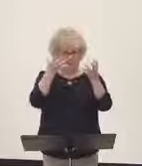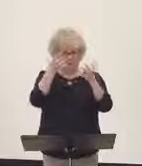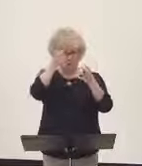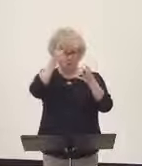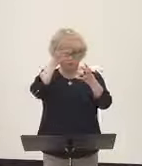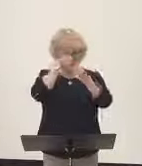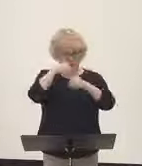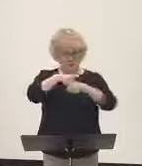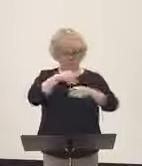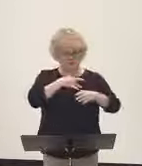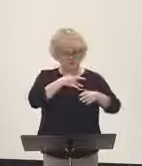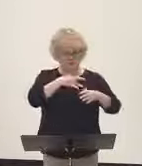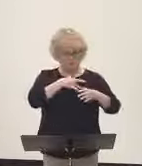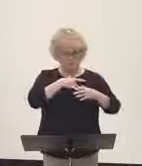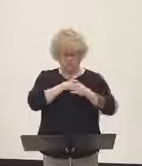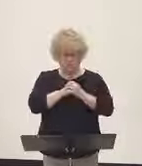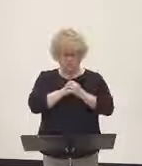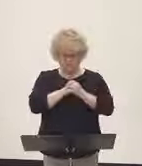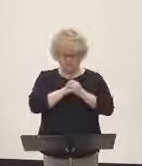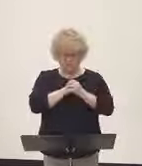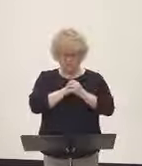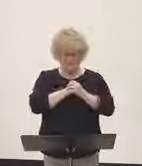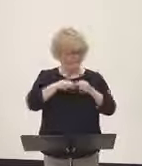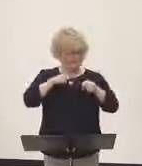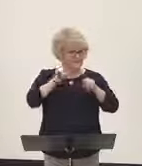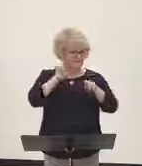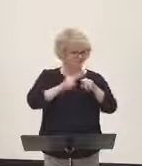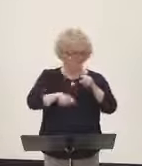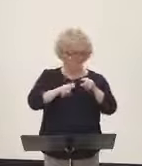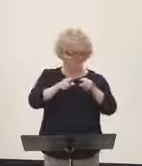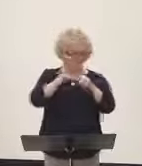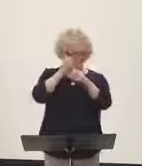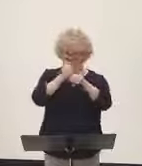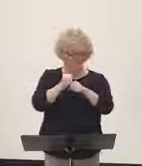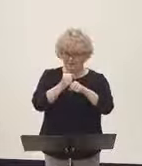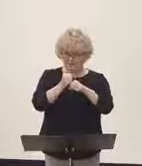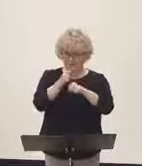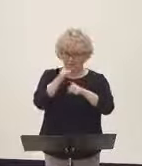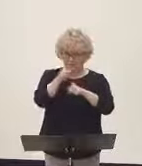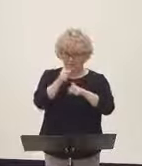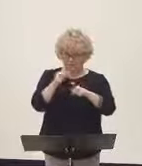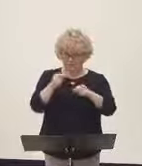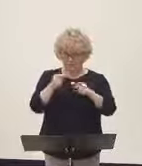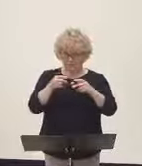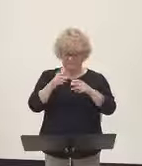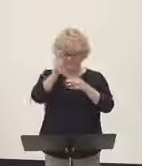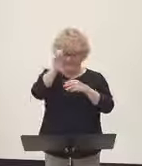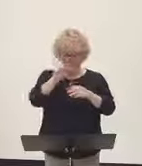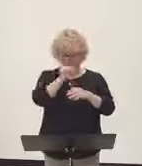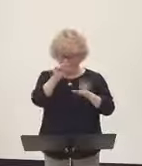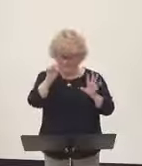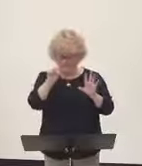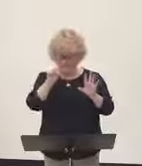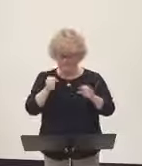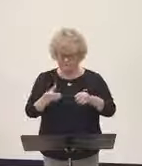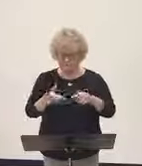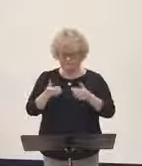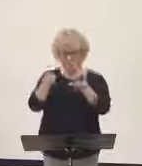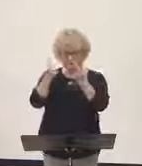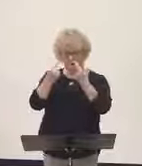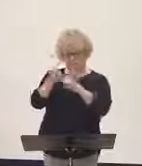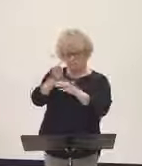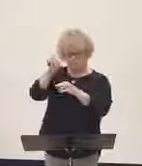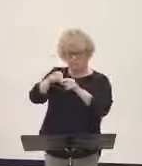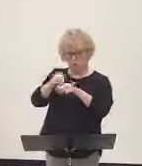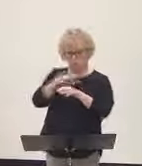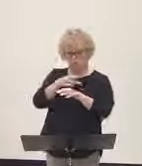desire to receive you into my soul. Since I cannot at this moment receive you sacramentally, come at